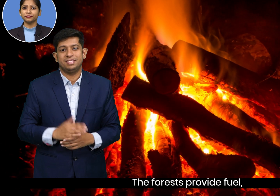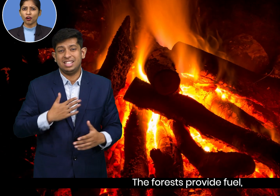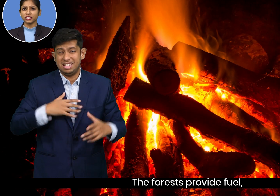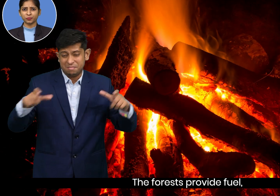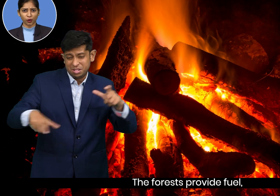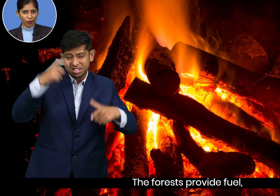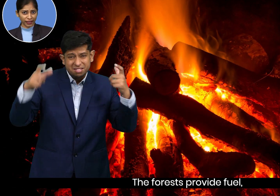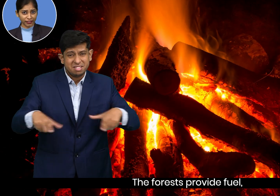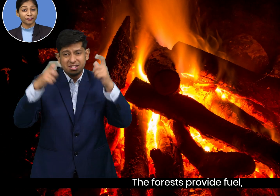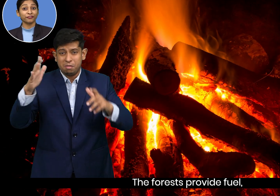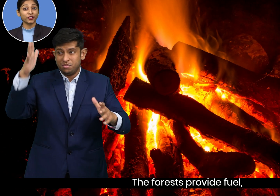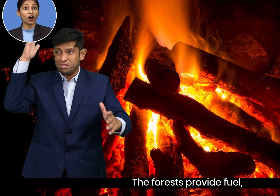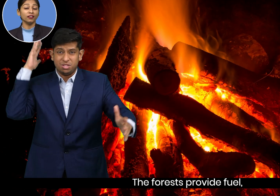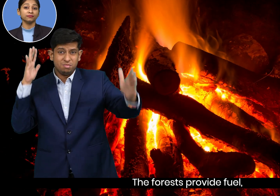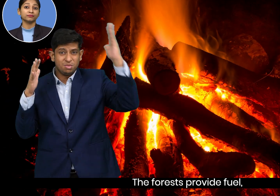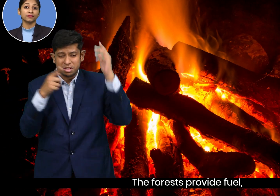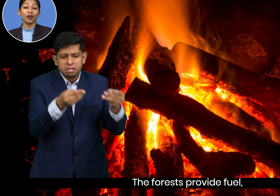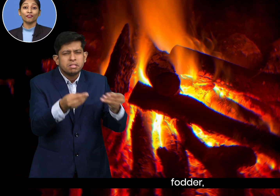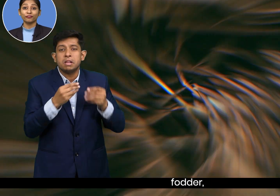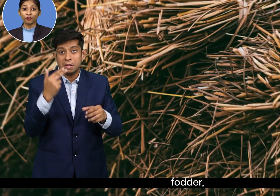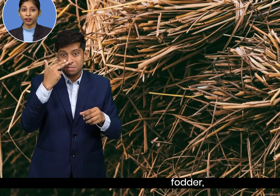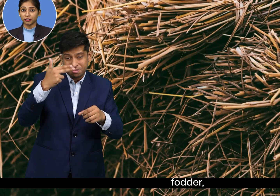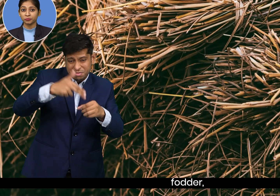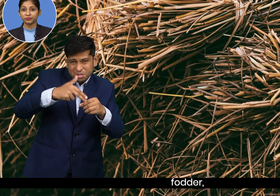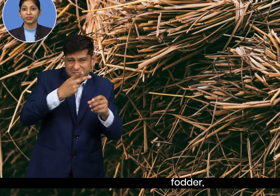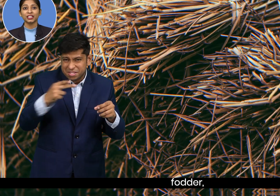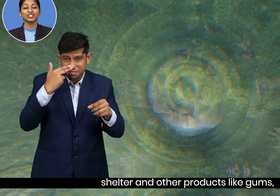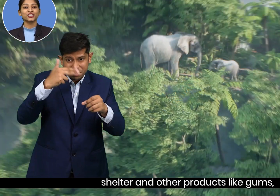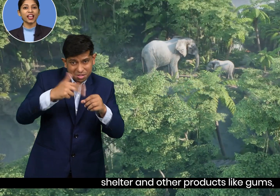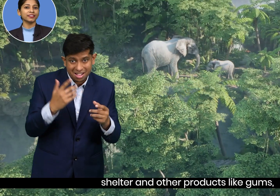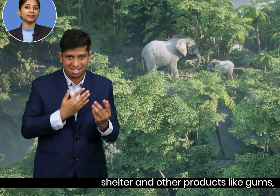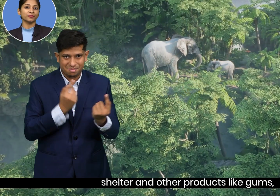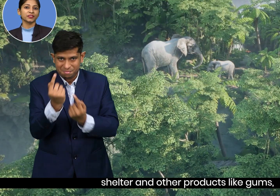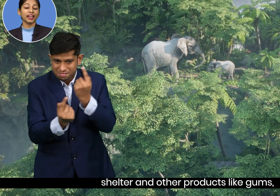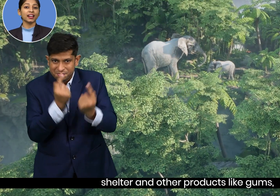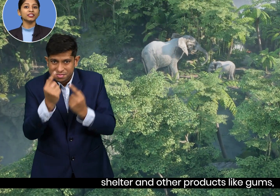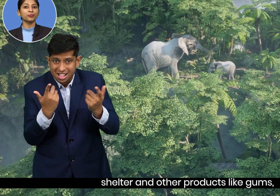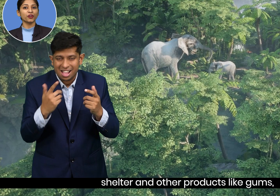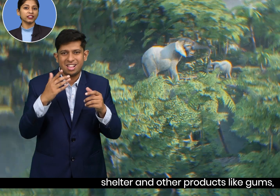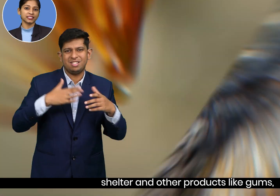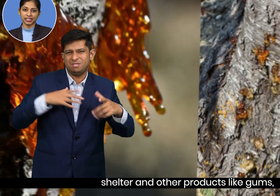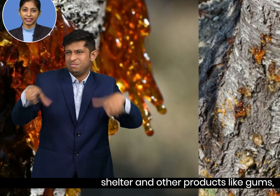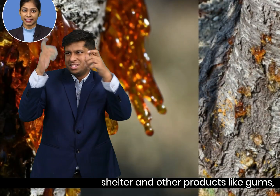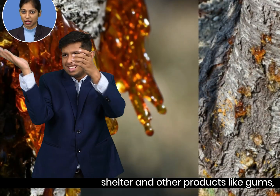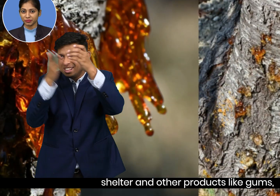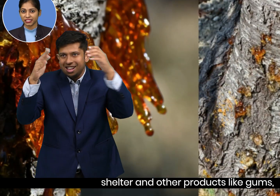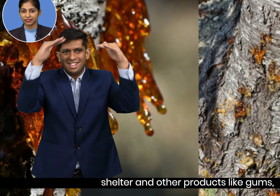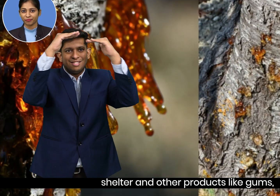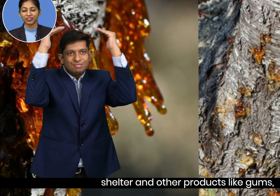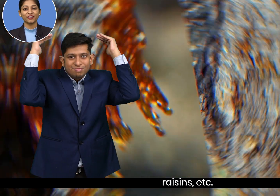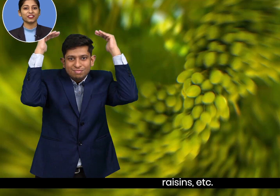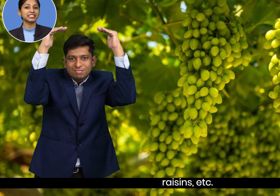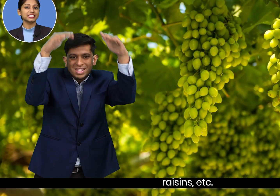The forests provide fuel, fodder, shelter and other products like